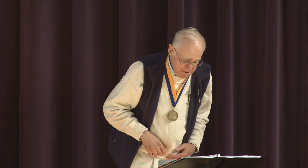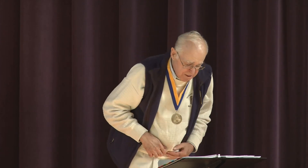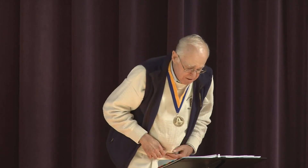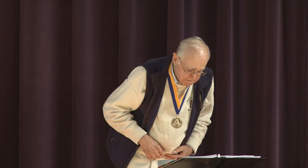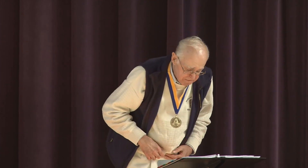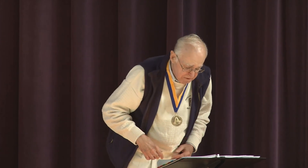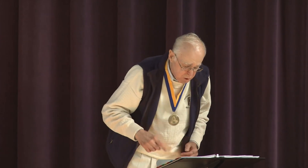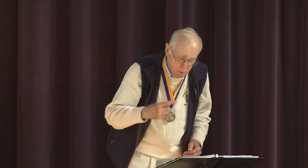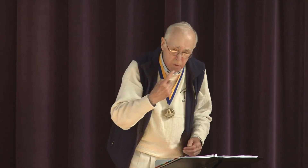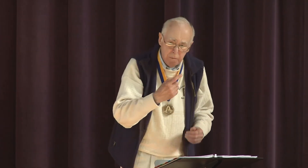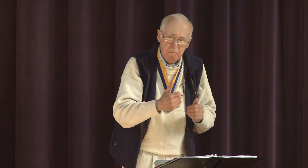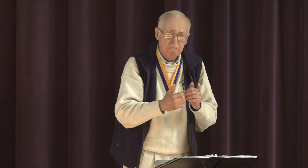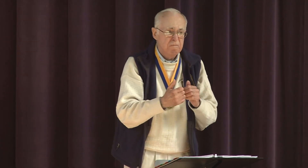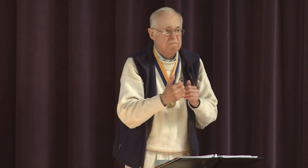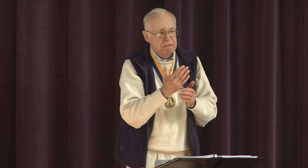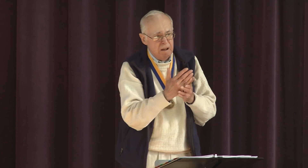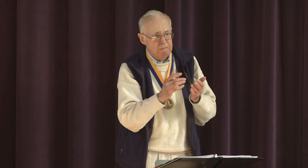of our class of 63,